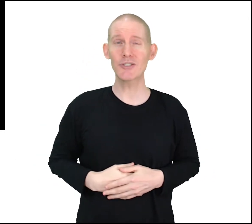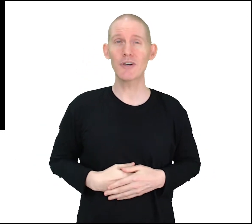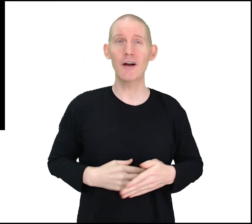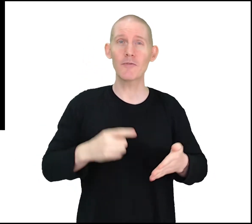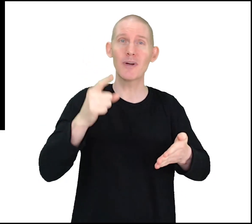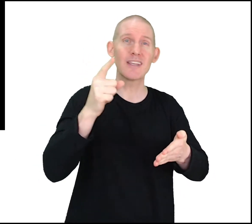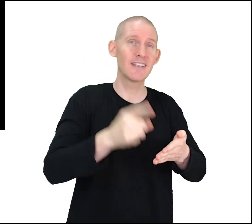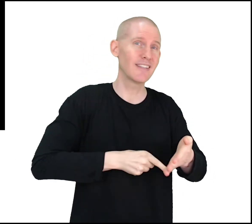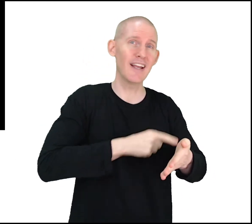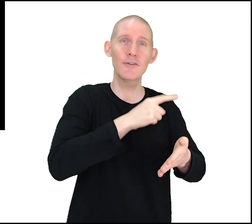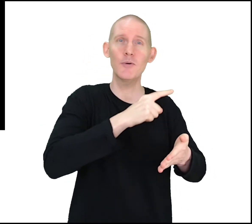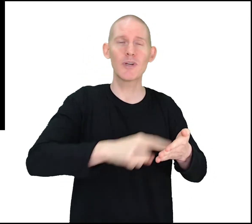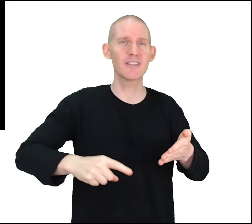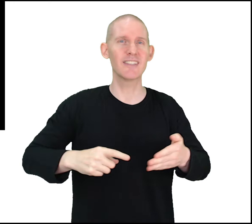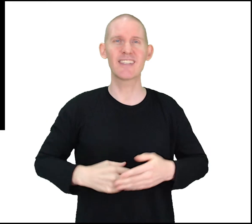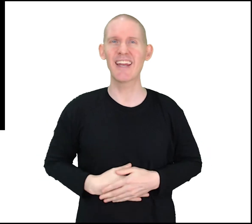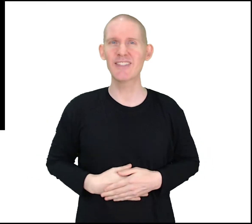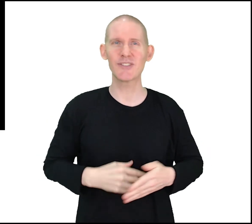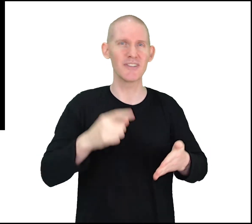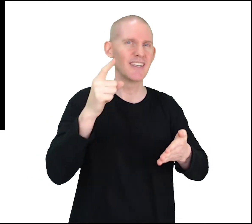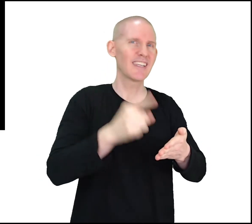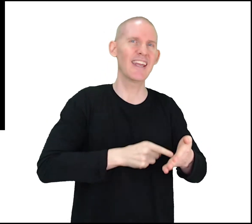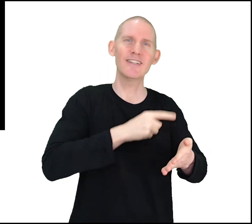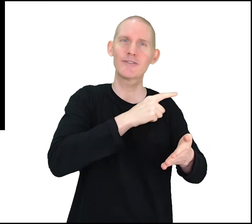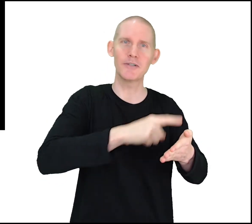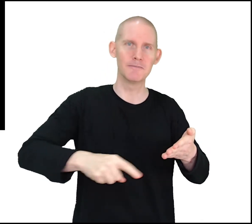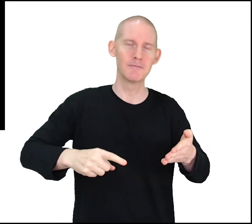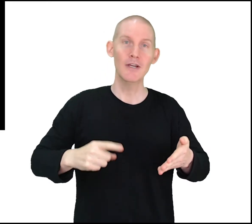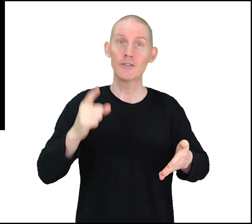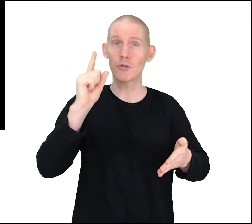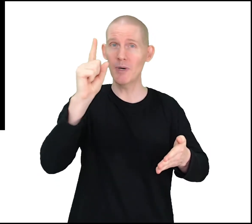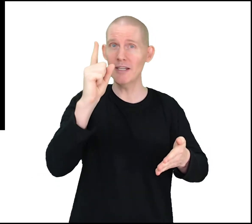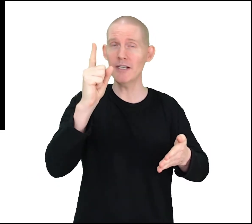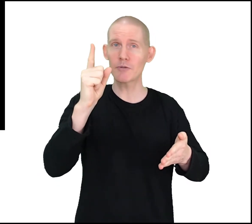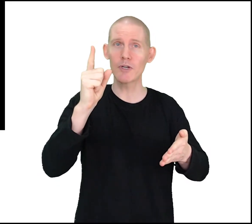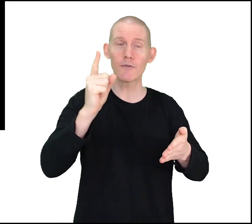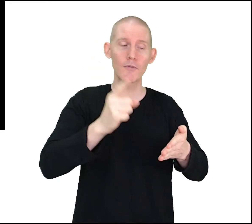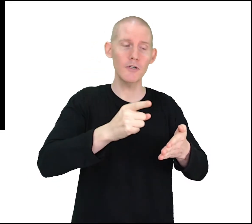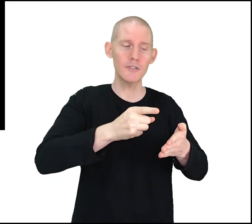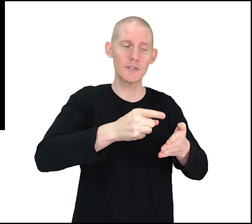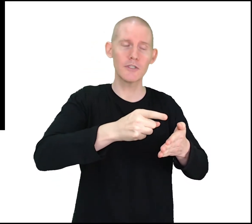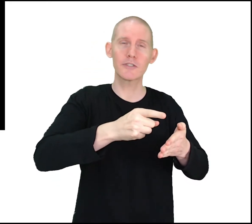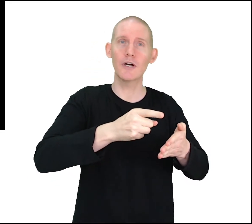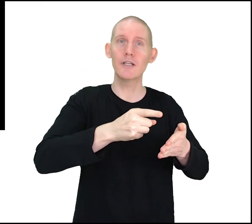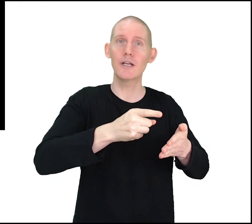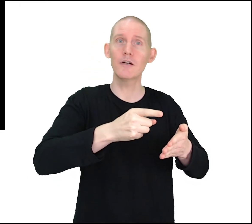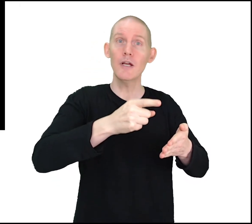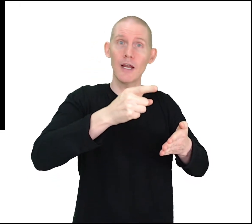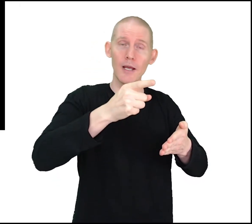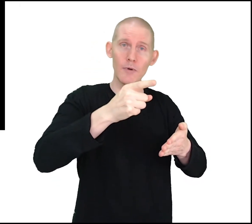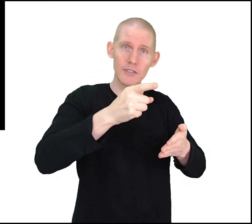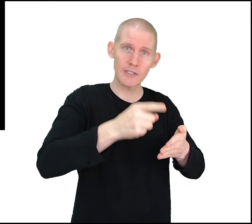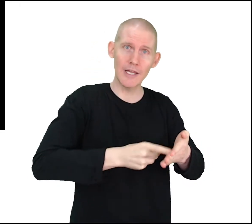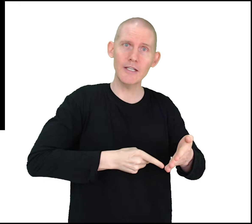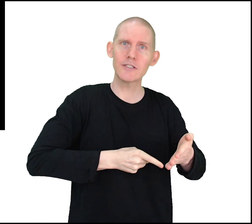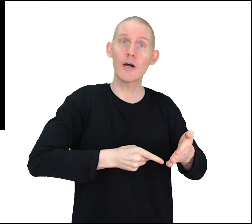off my calendar because it's canceled. Cancel. So my index finger first is going to start here, and I'm going to slash down